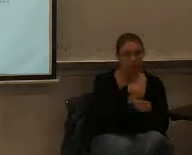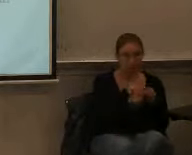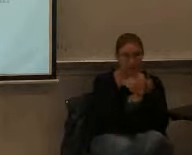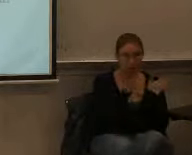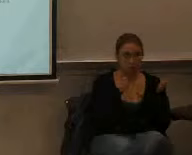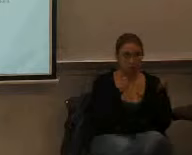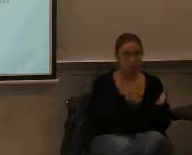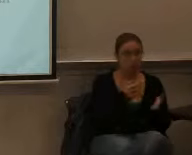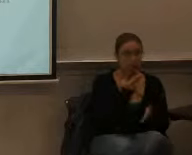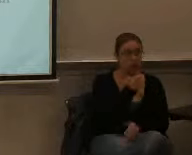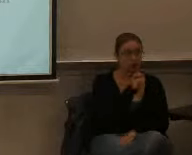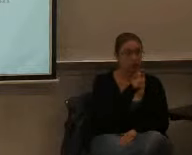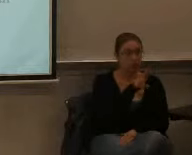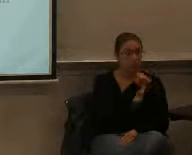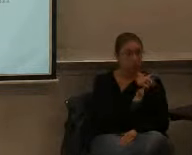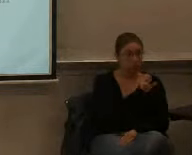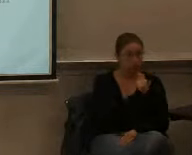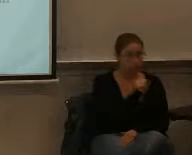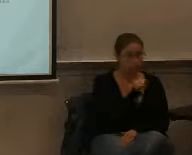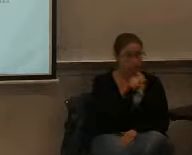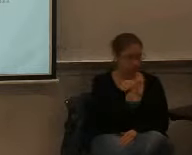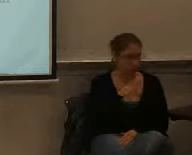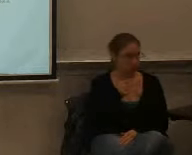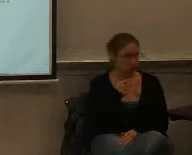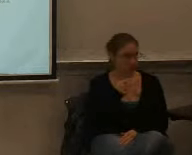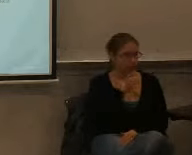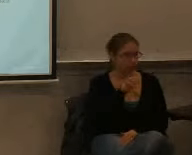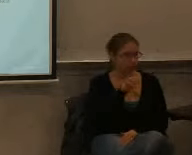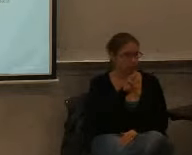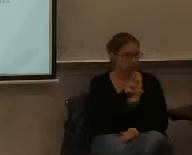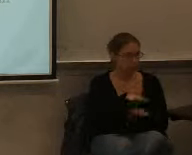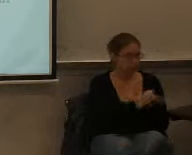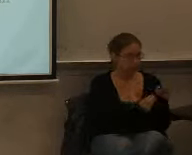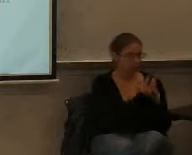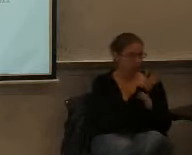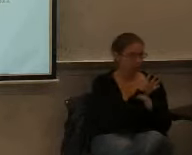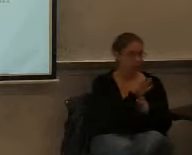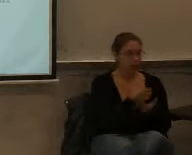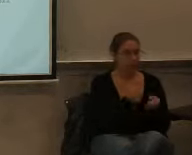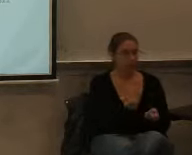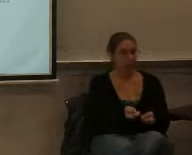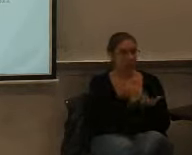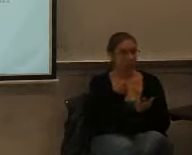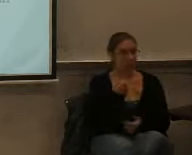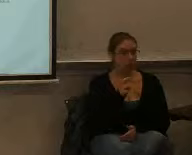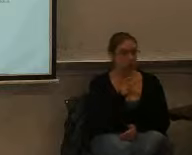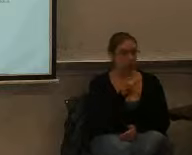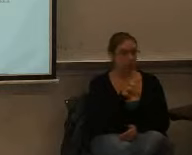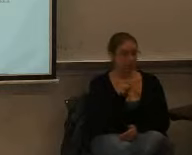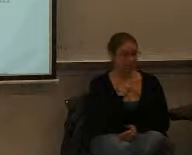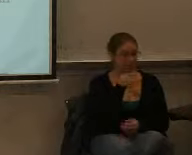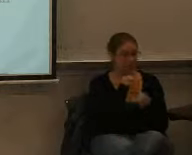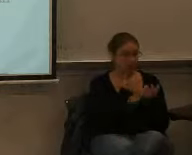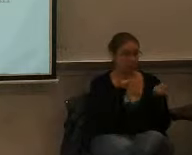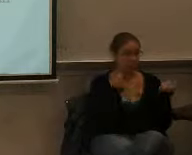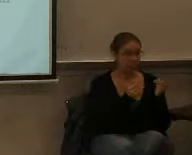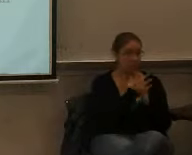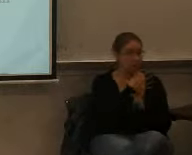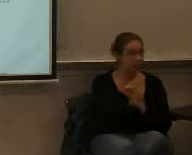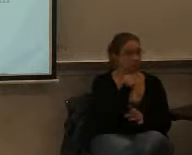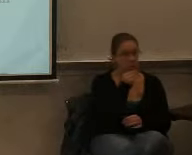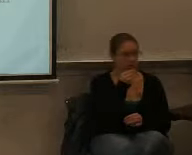that herbivores are predators on plants. And many herbivores of large plants don't eat the whole